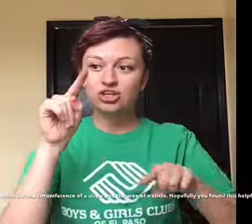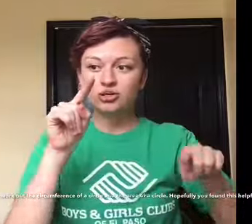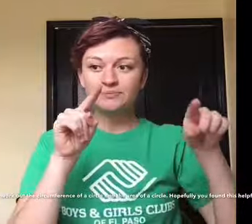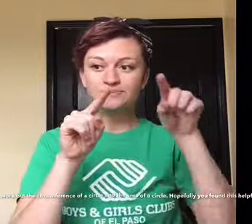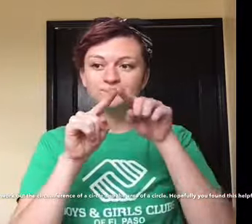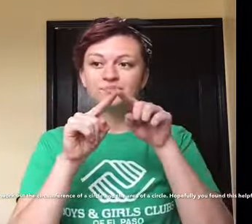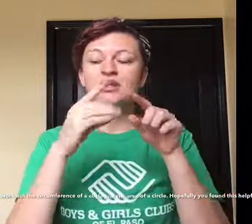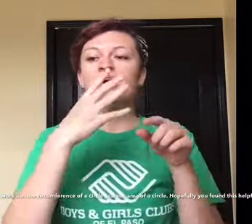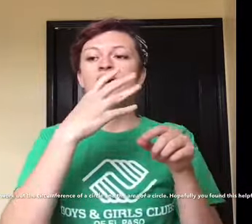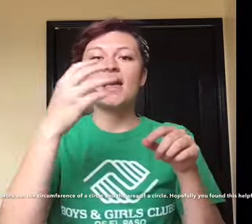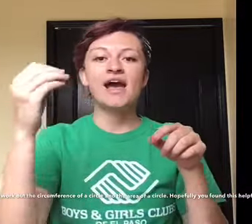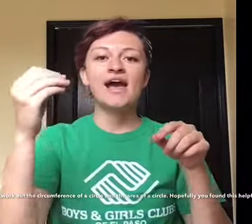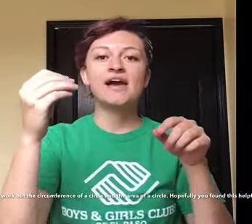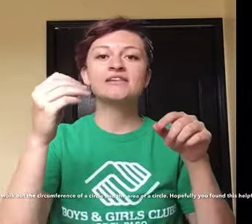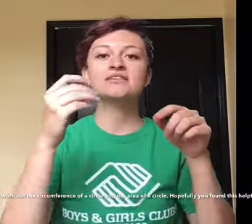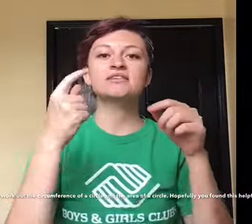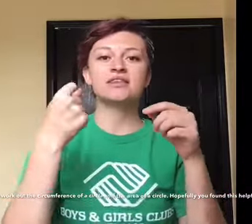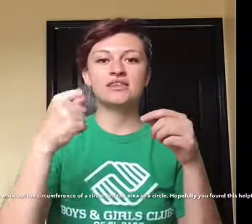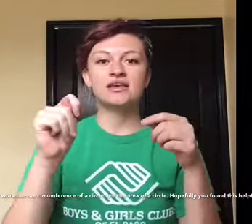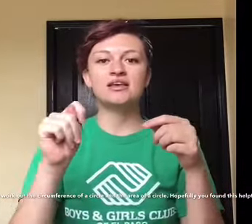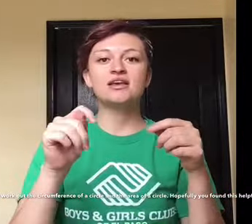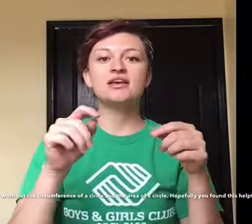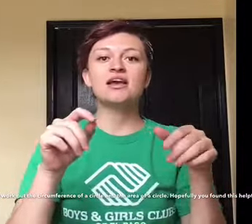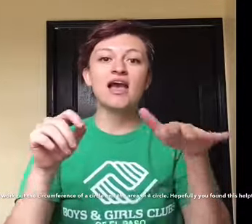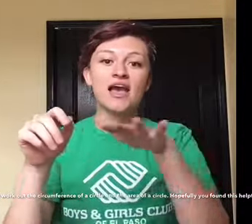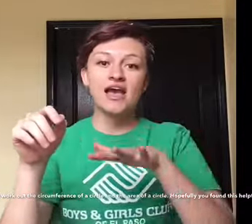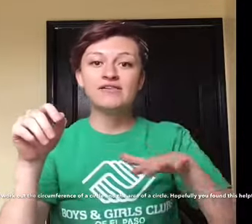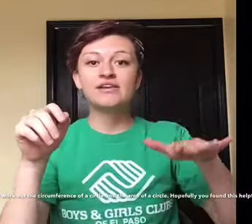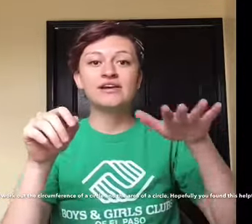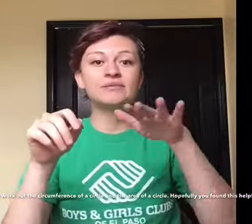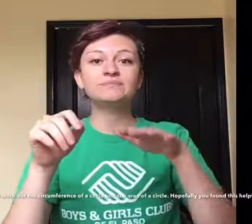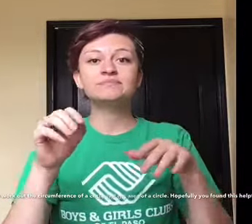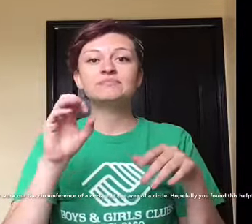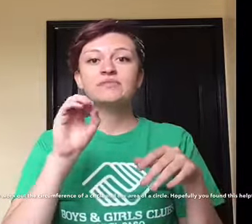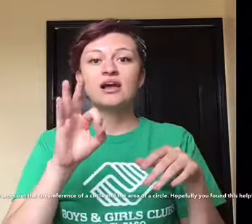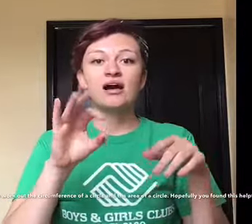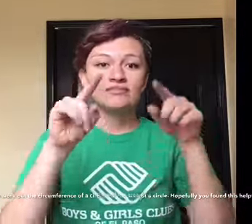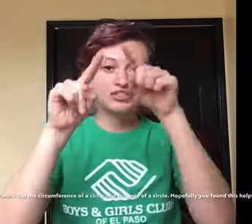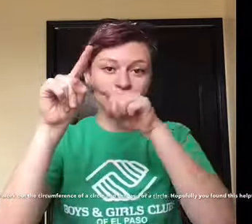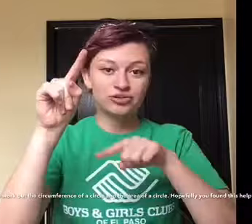circle and the area of a circle.